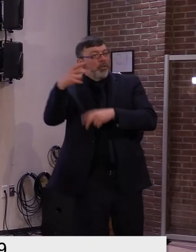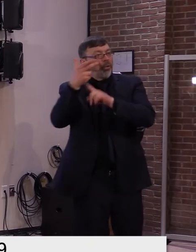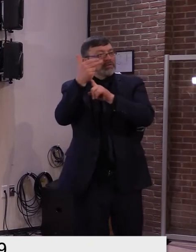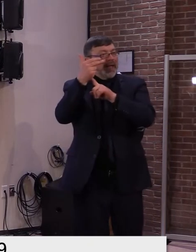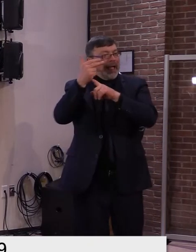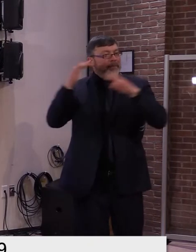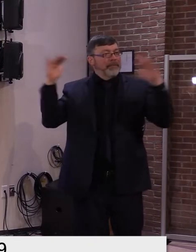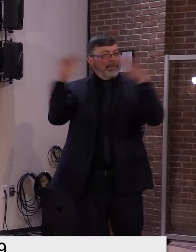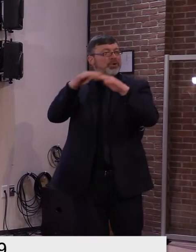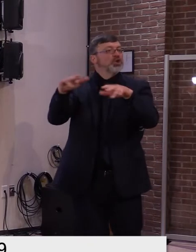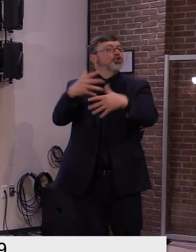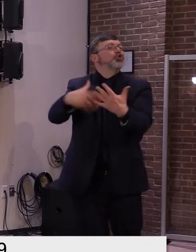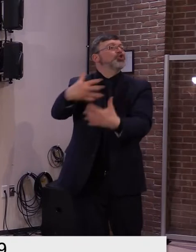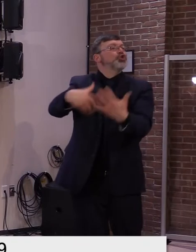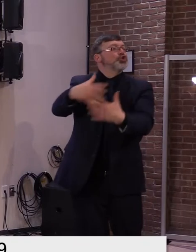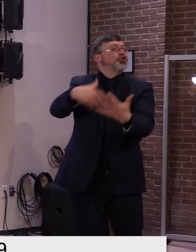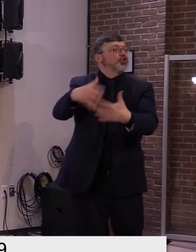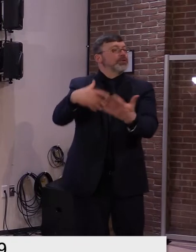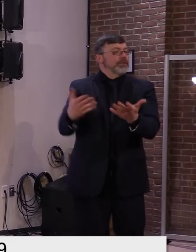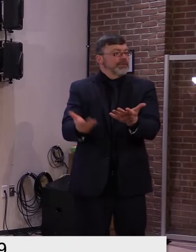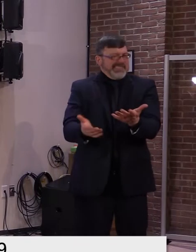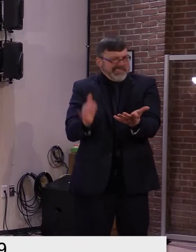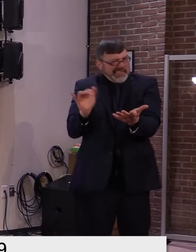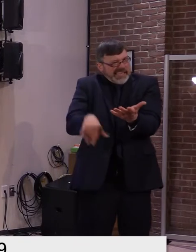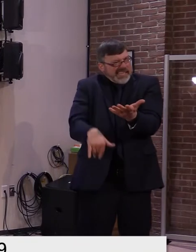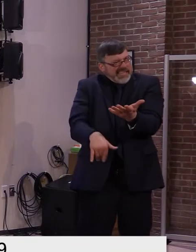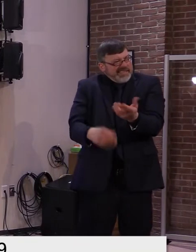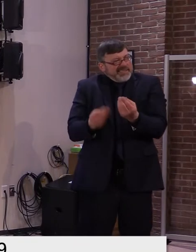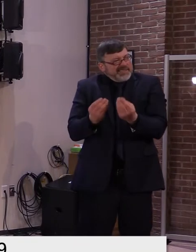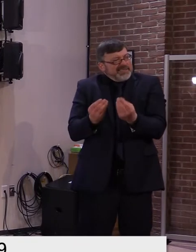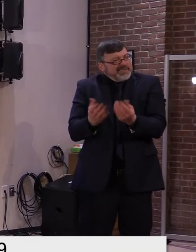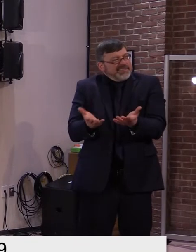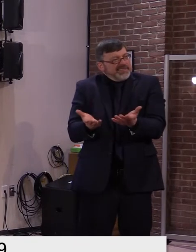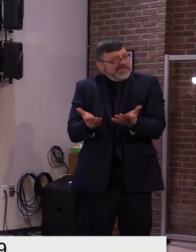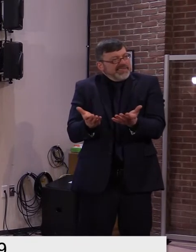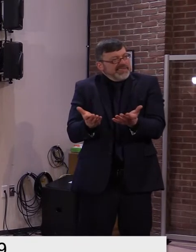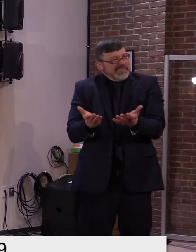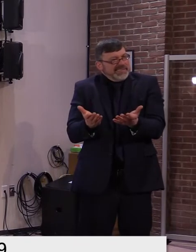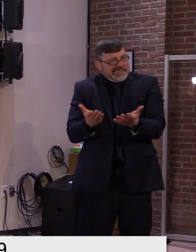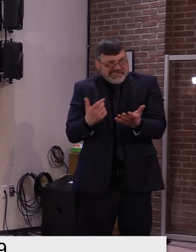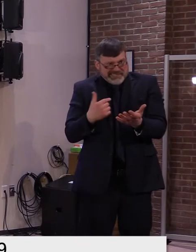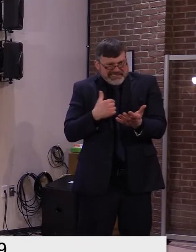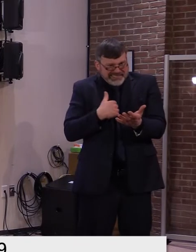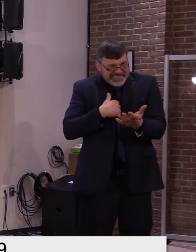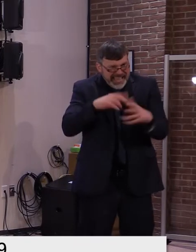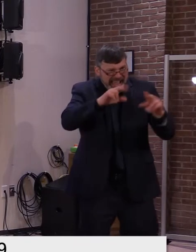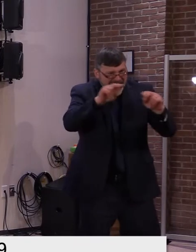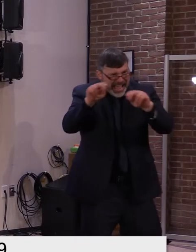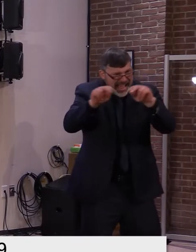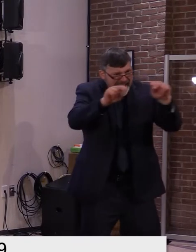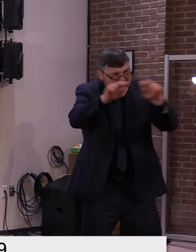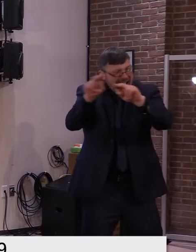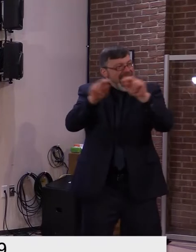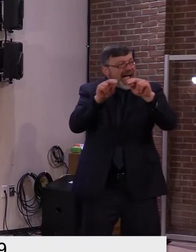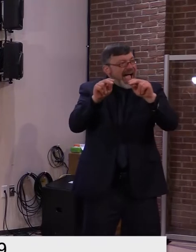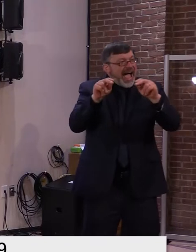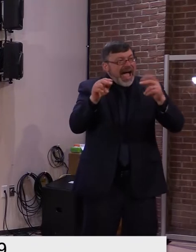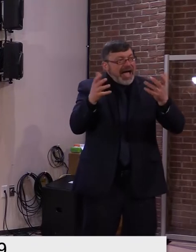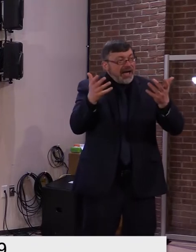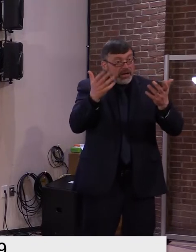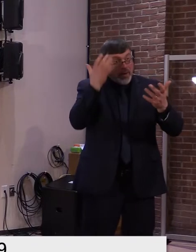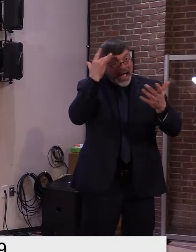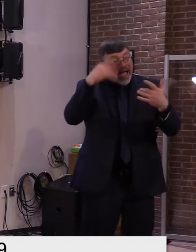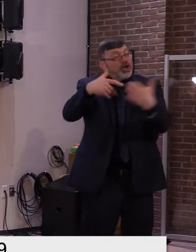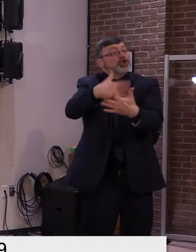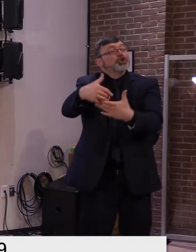in. And that's exactly what we didn't want to happen, because that leads to community spread of the virus and